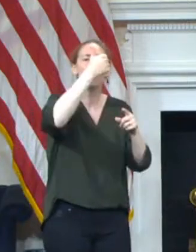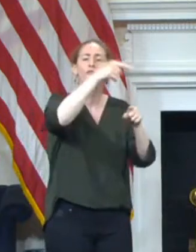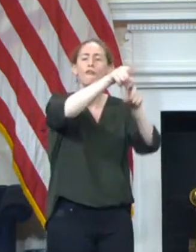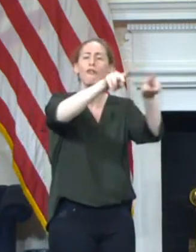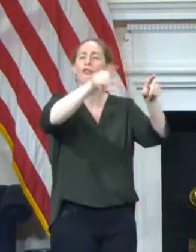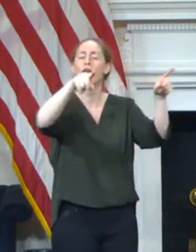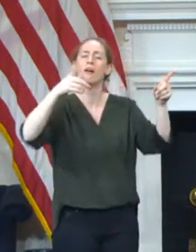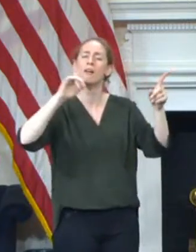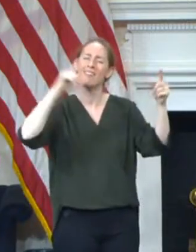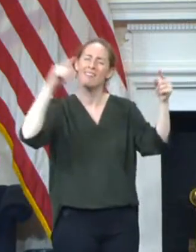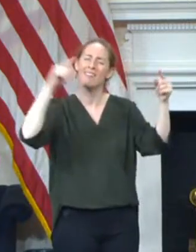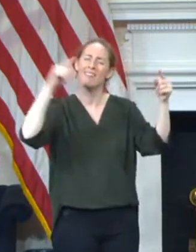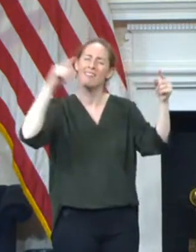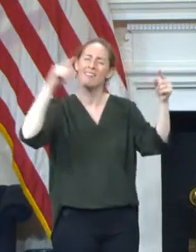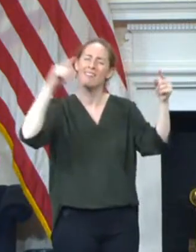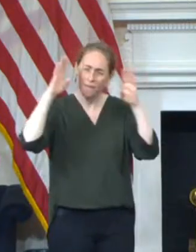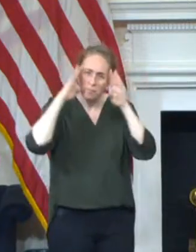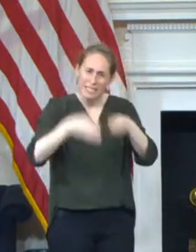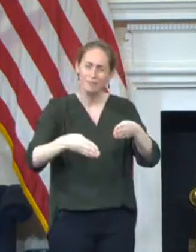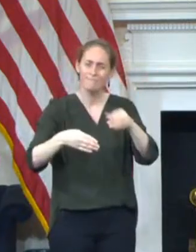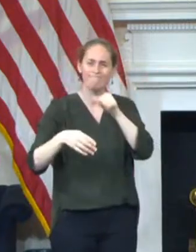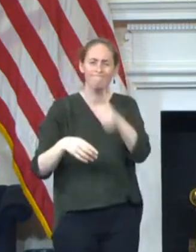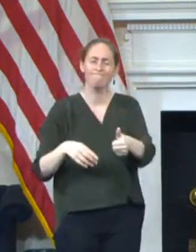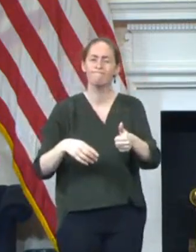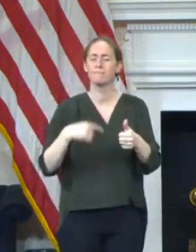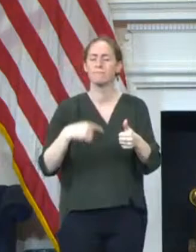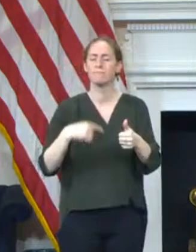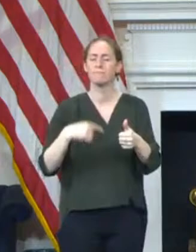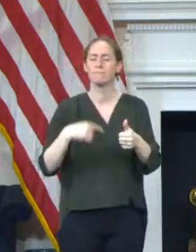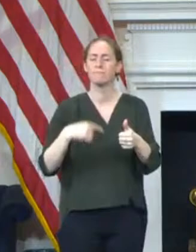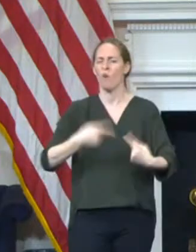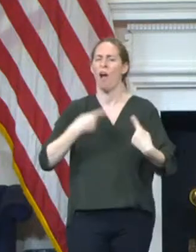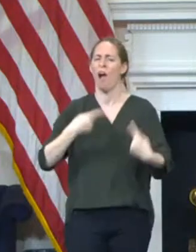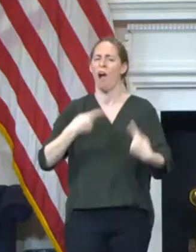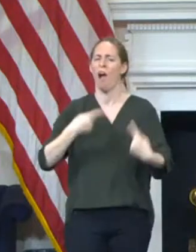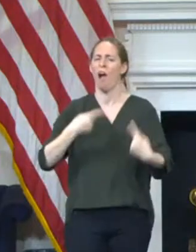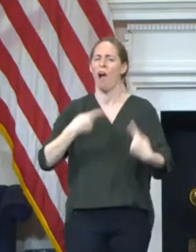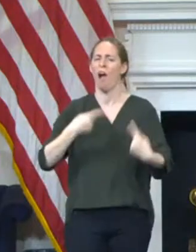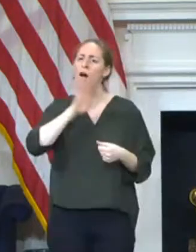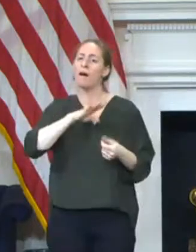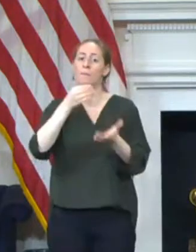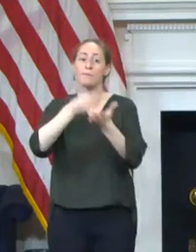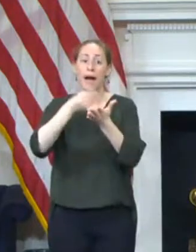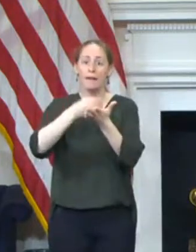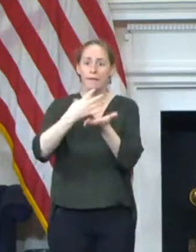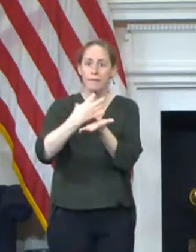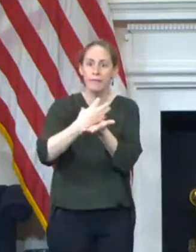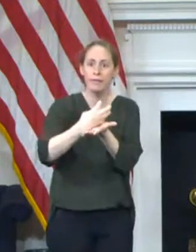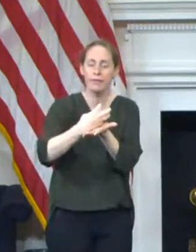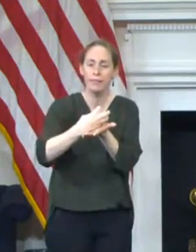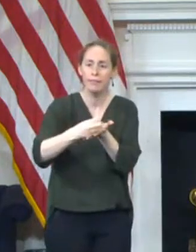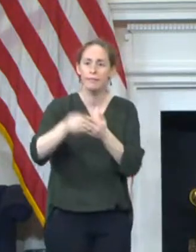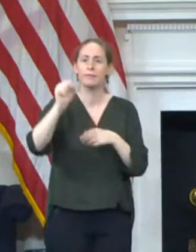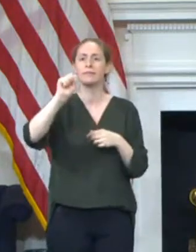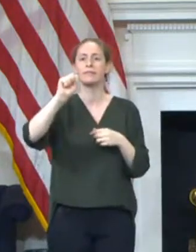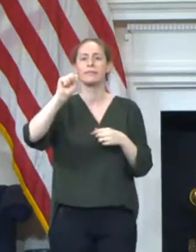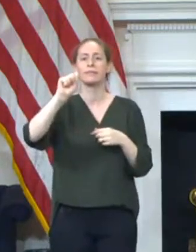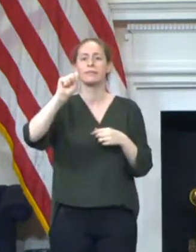You know, this is a really tough time. PPP money ran out. CARES Act funding ran out. The stimulus bill was quite a while